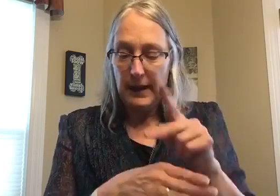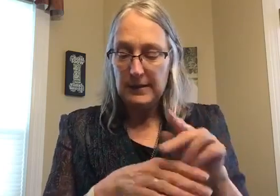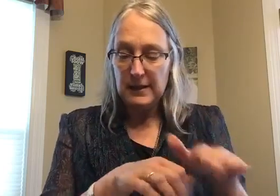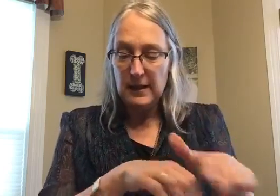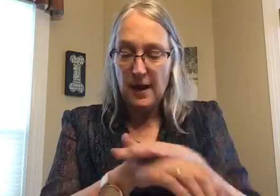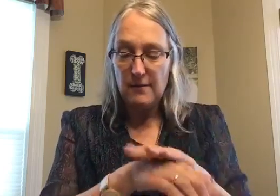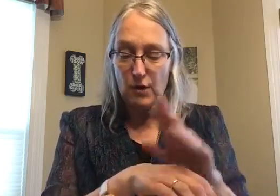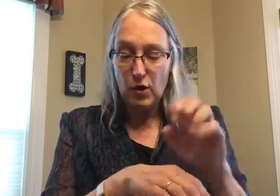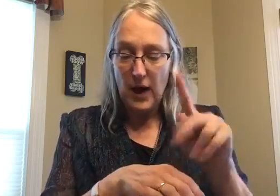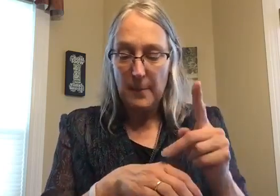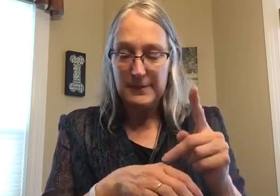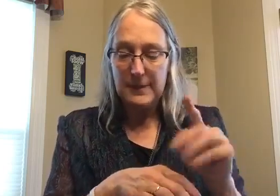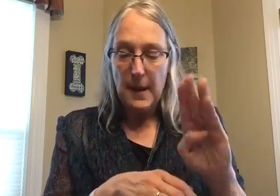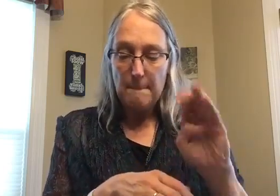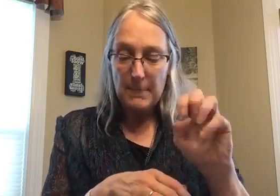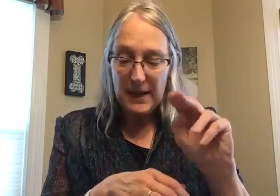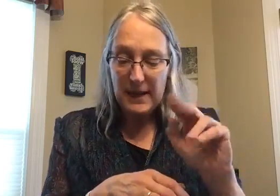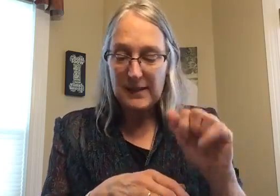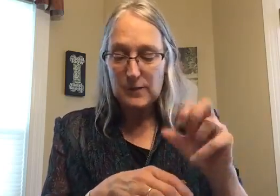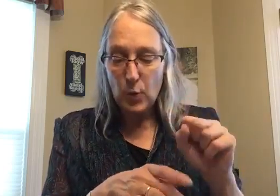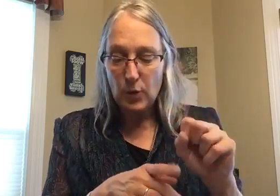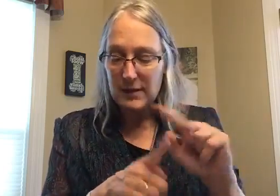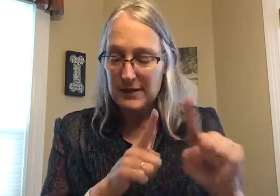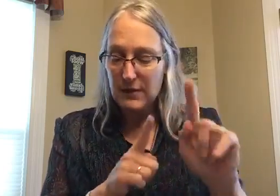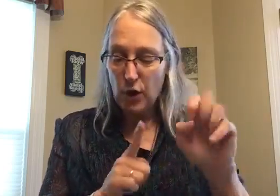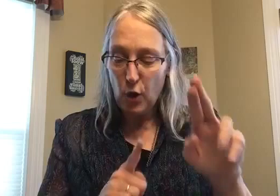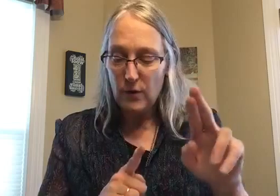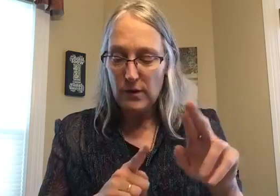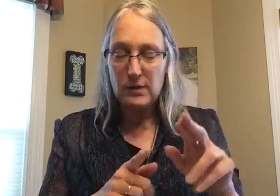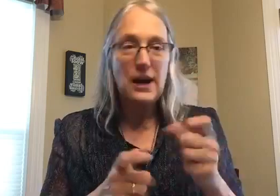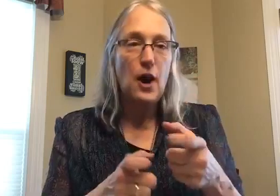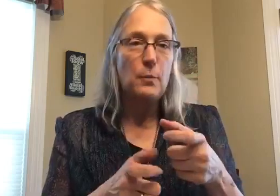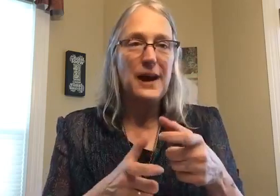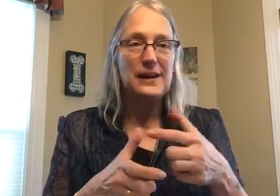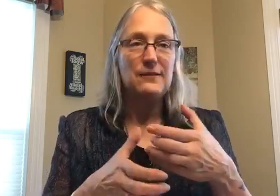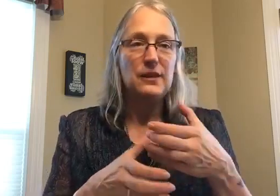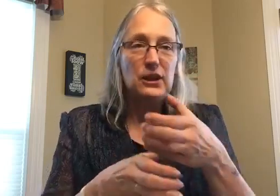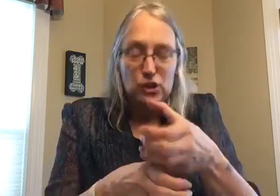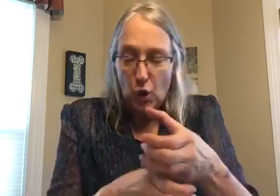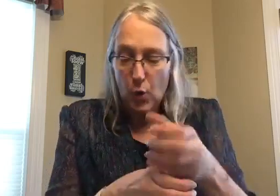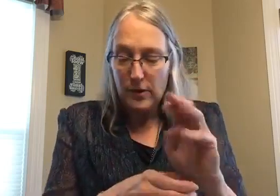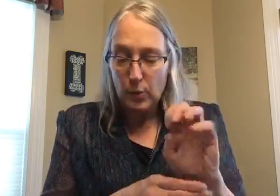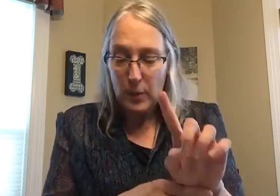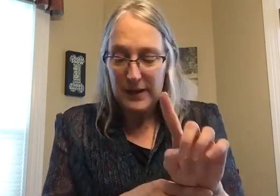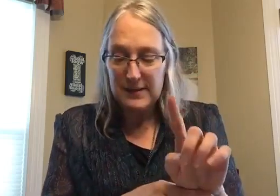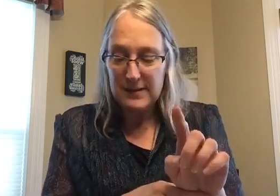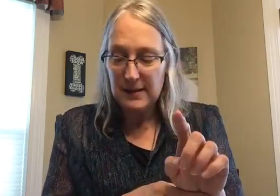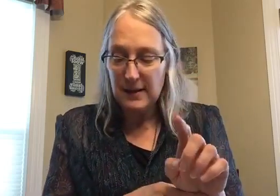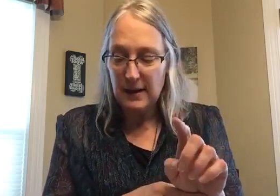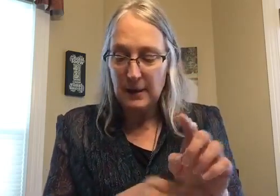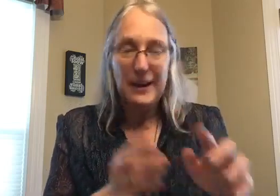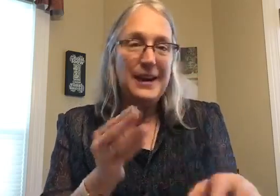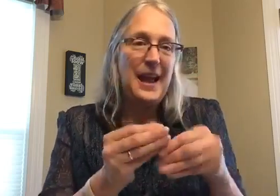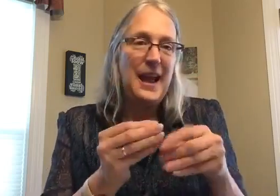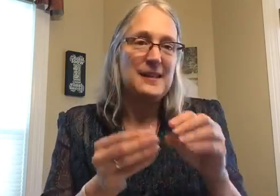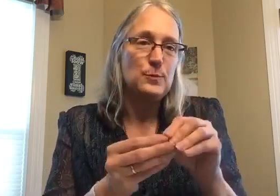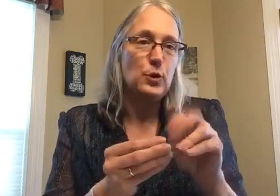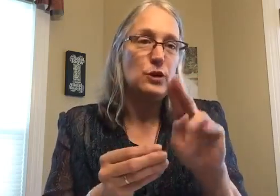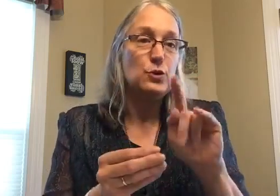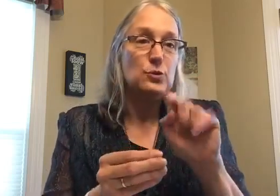planting cover crops, beans, corn, different clover to help kind of choke the weeds, and it adds more nutrients